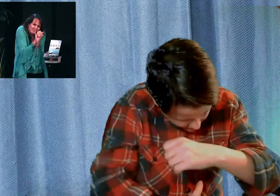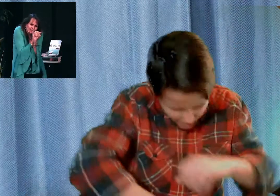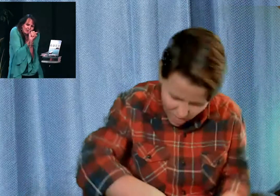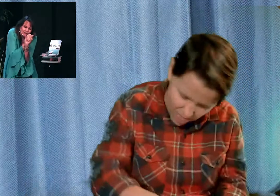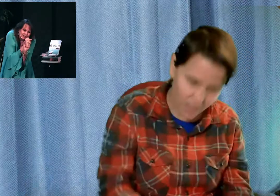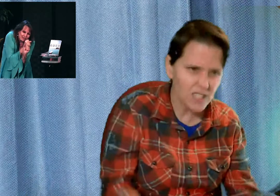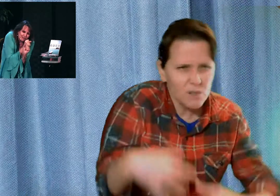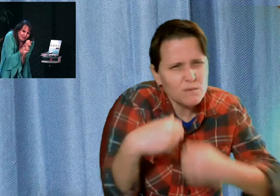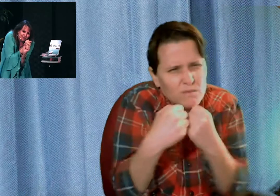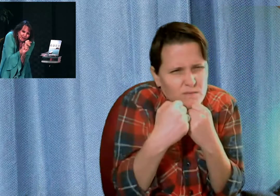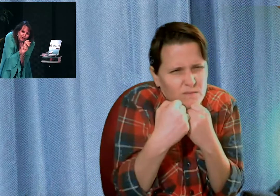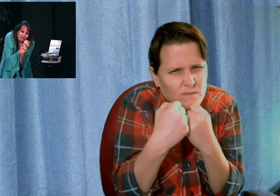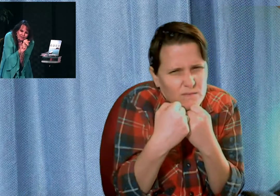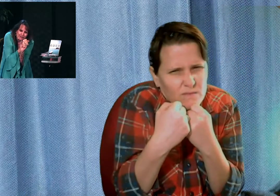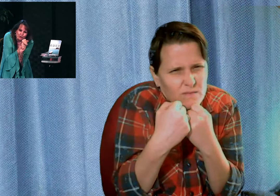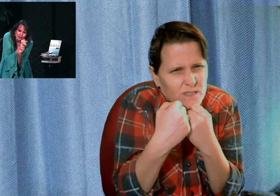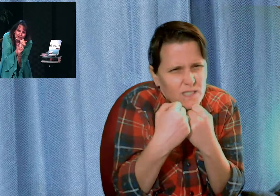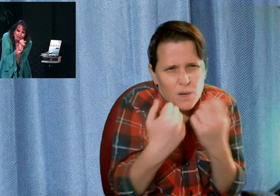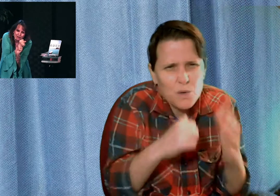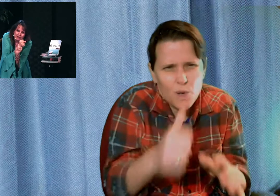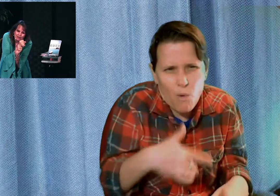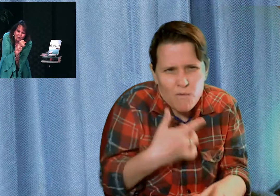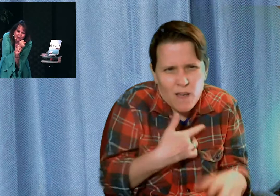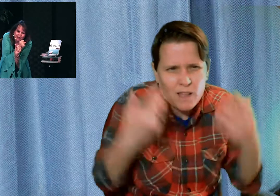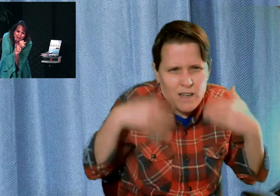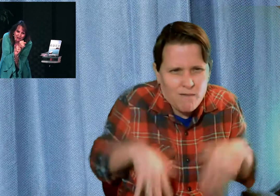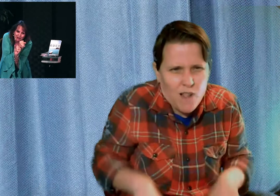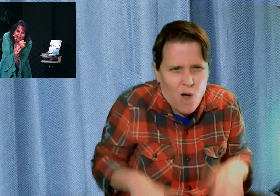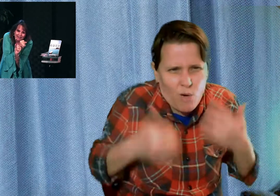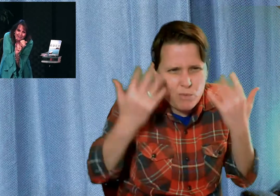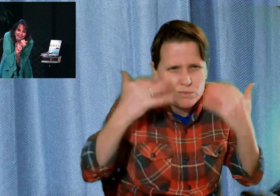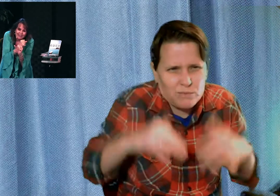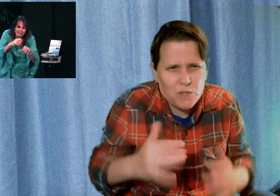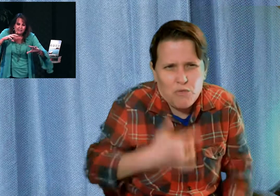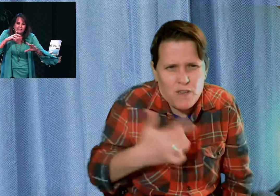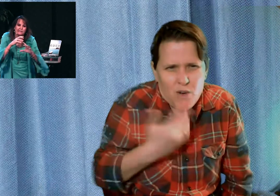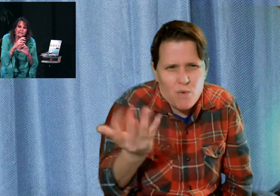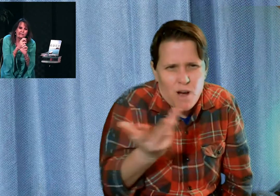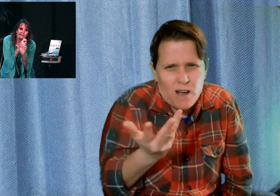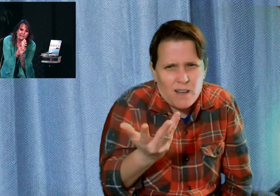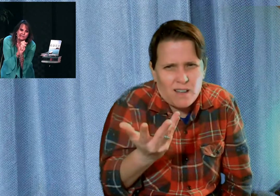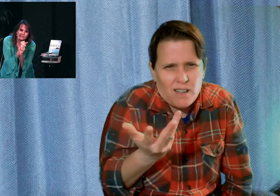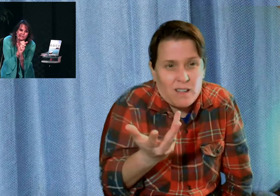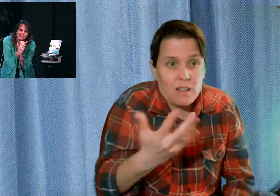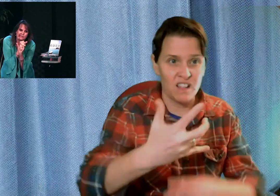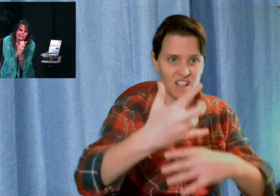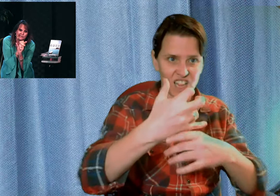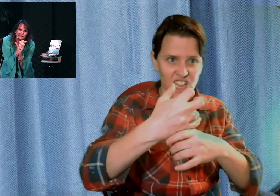Contract and contort. Notice how nothing flows. Like what do you notice in your body when you're contracted?